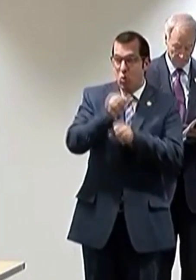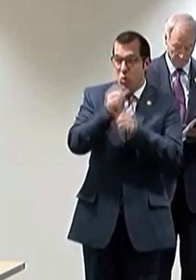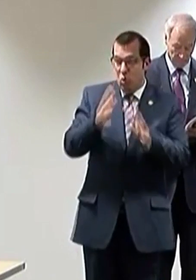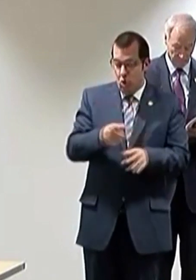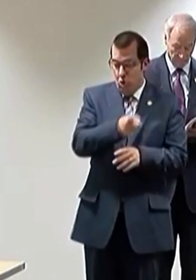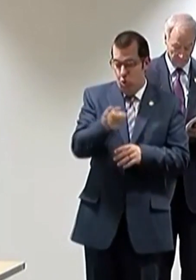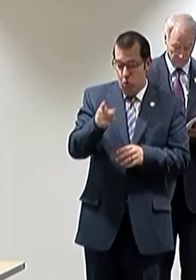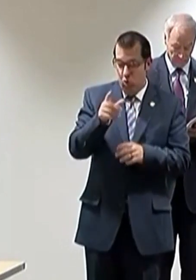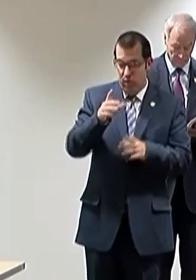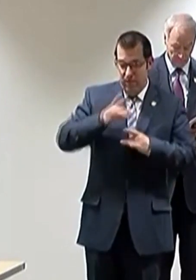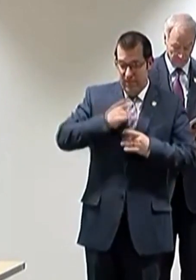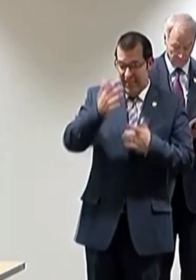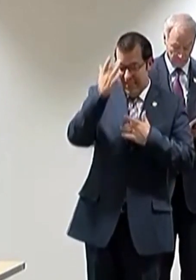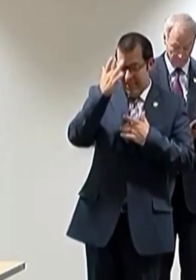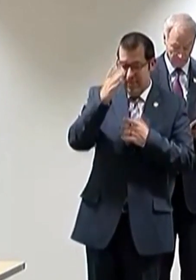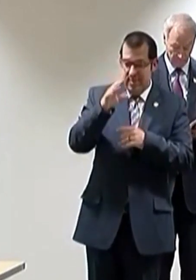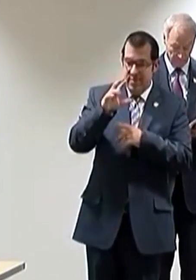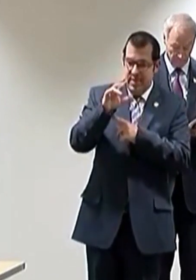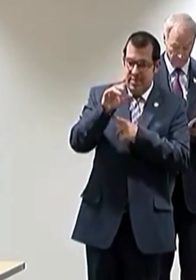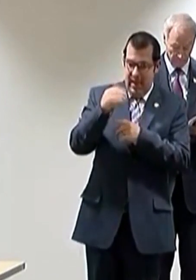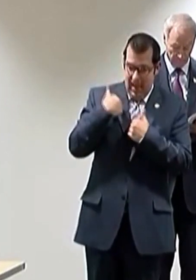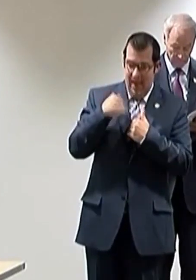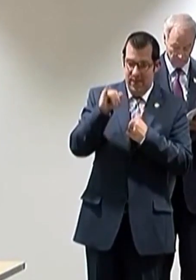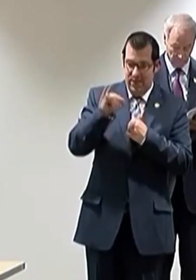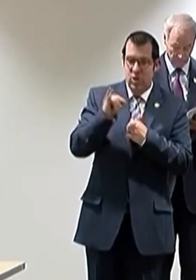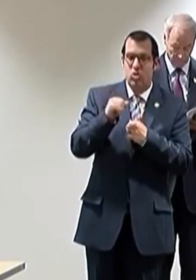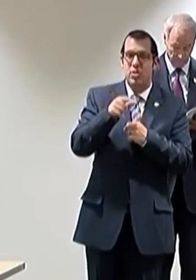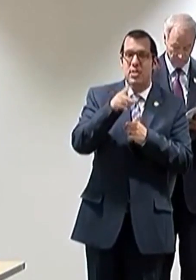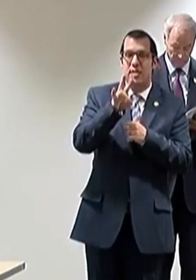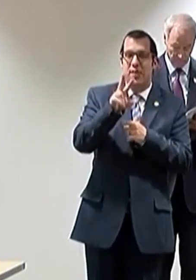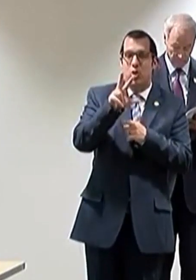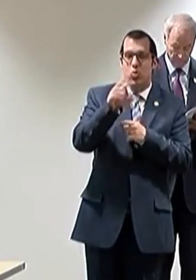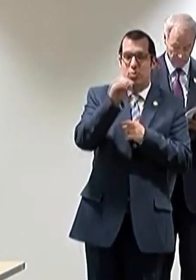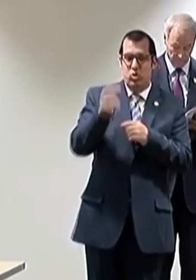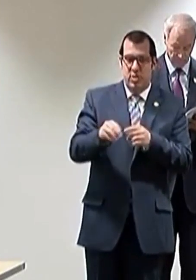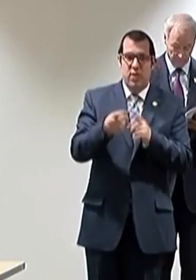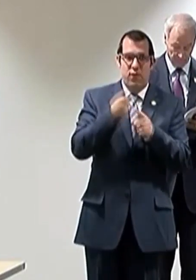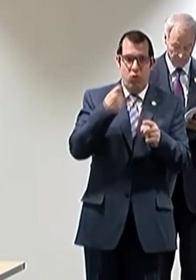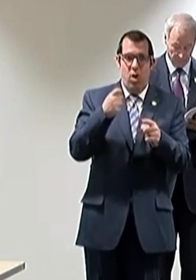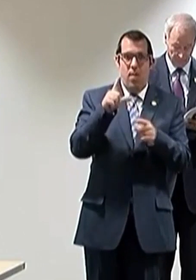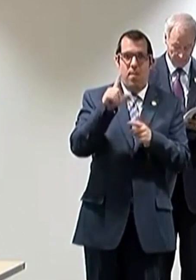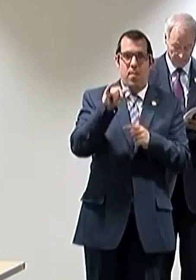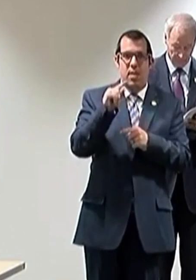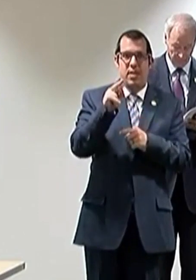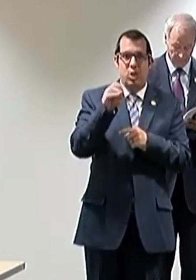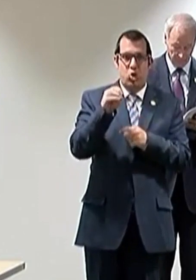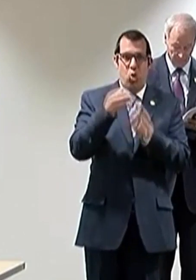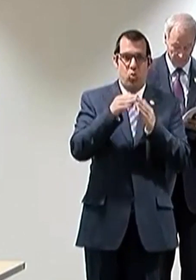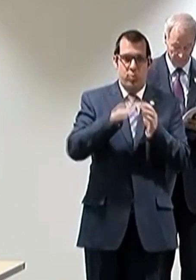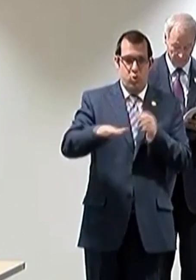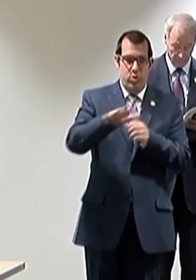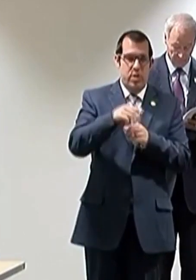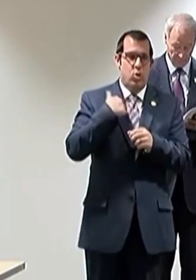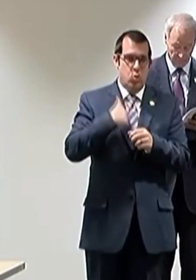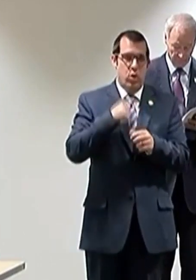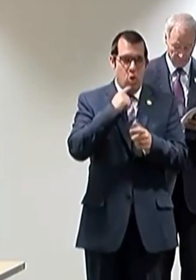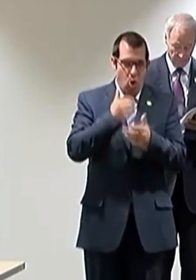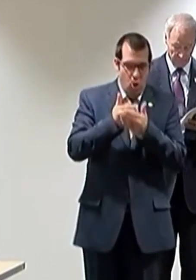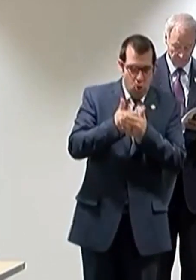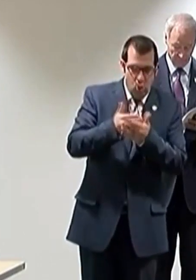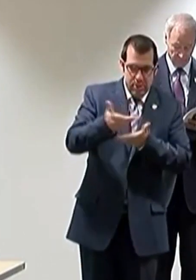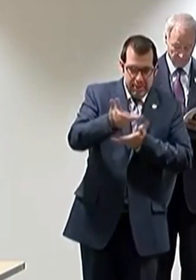infected, 73% have been from the Latino community. And we're working very closely with a number of